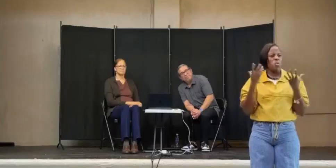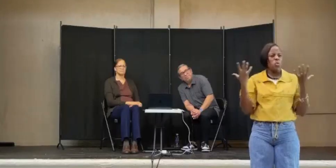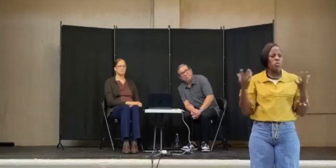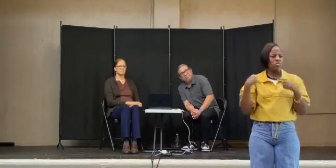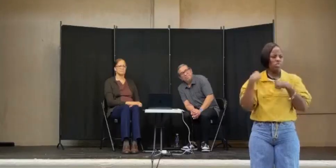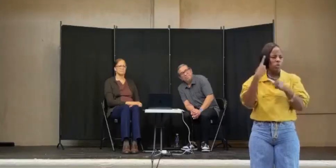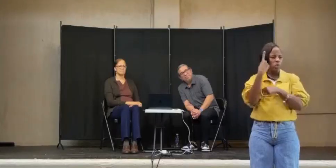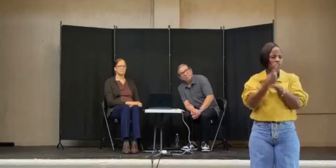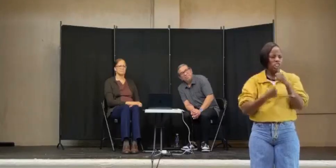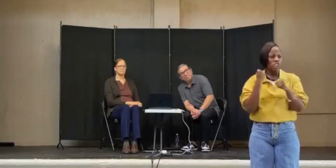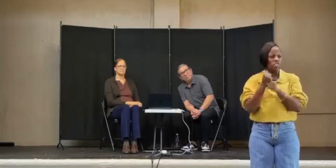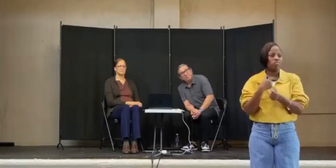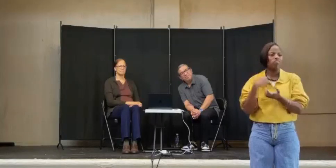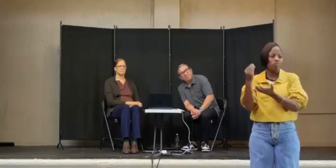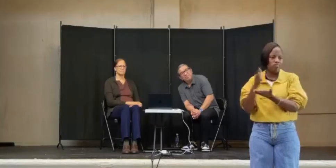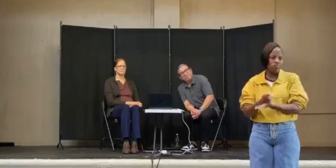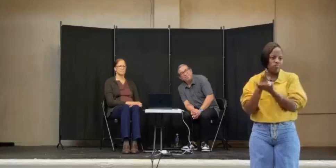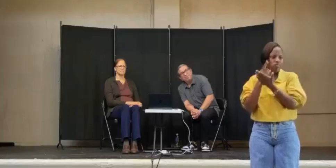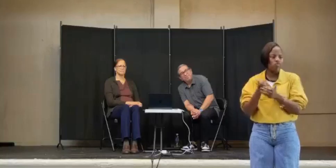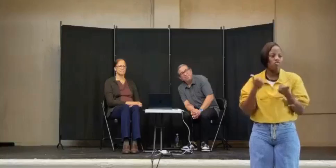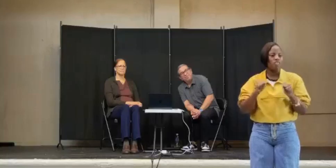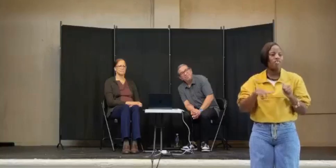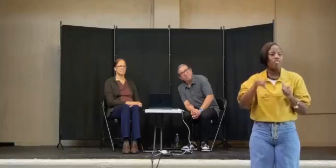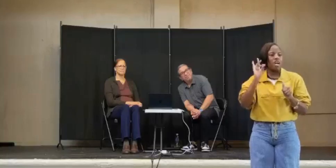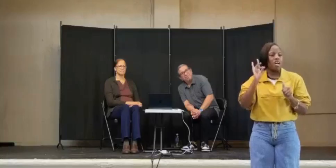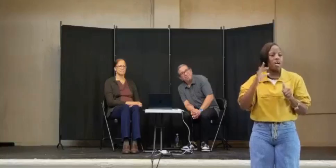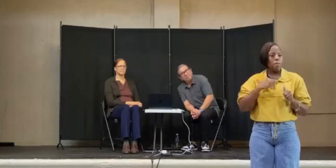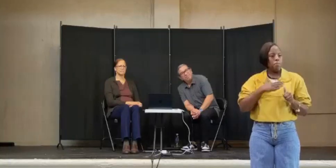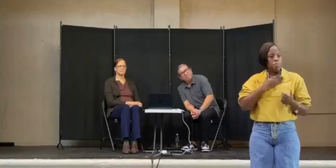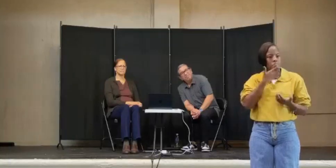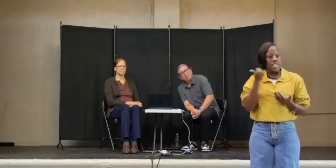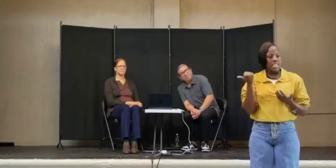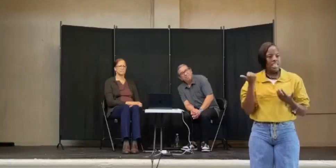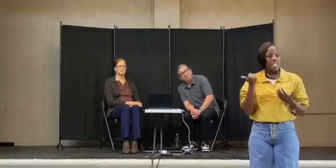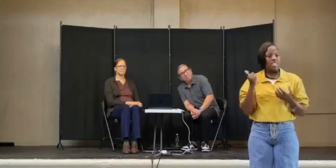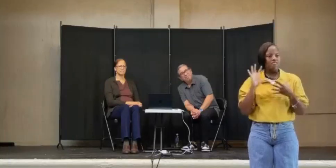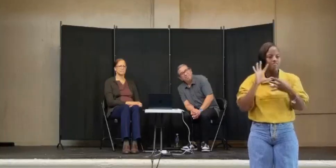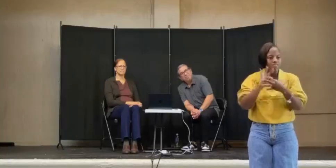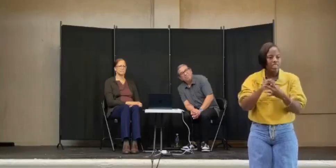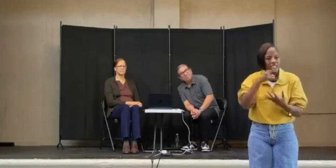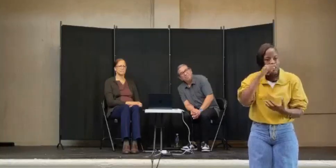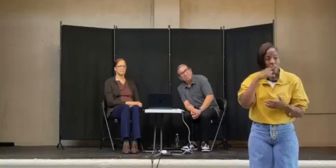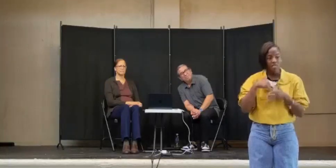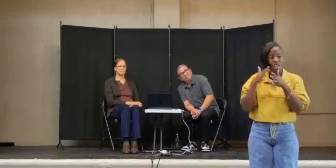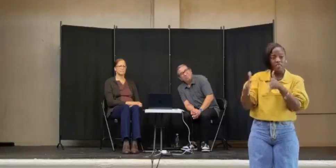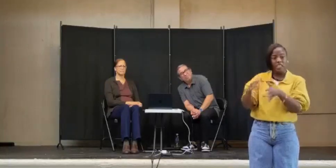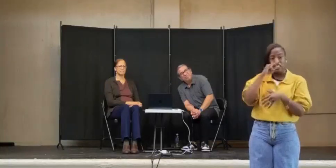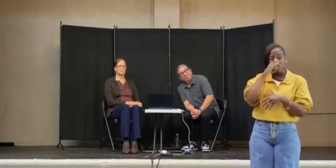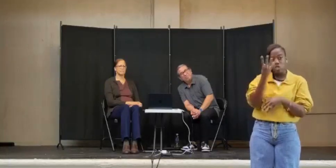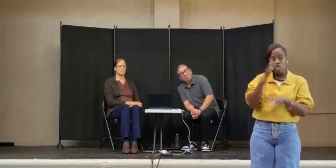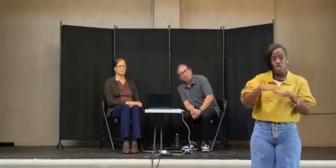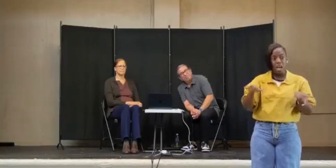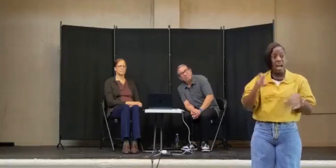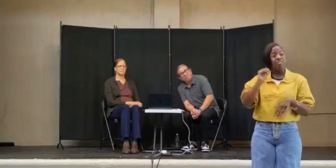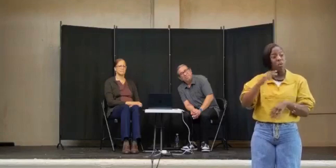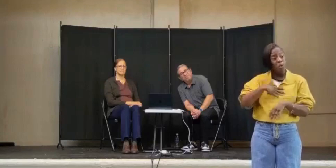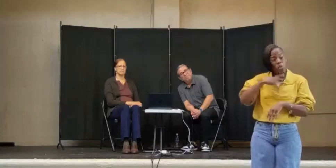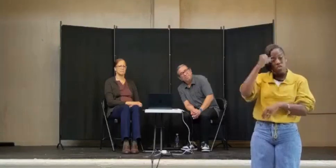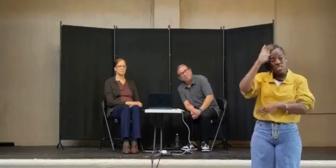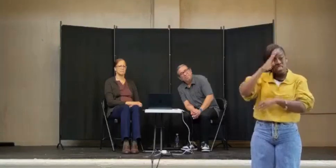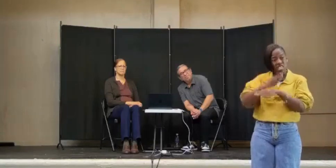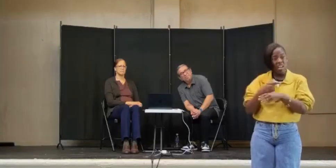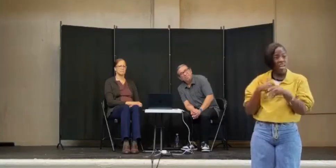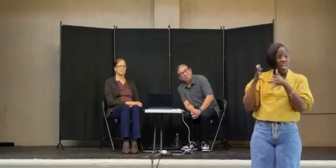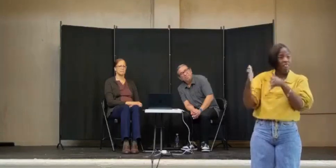my family a lot. And for the last year or so, I've been in rehab and trying to better myself and connect with my